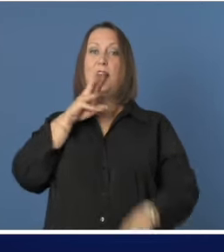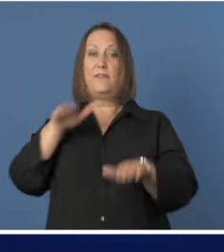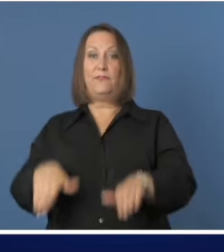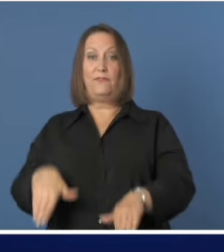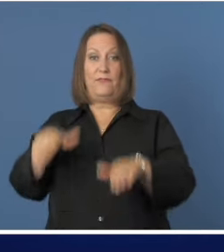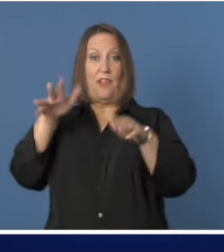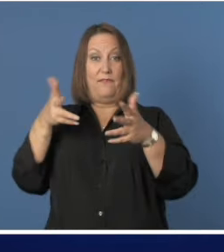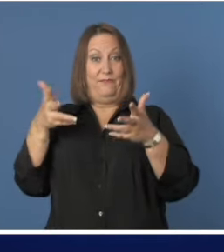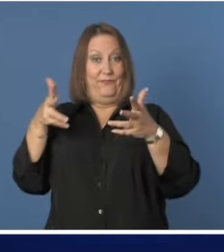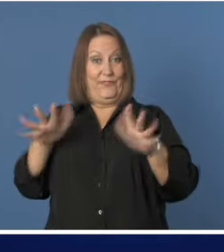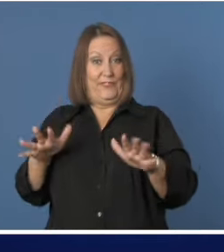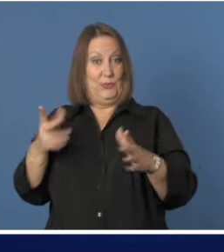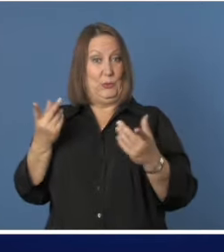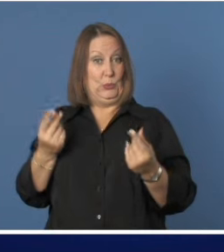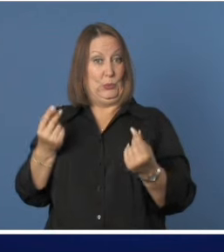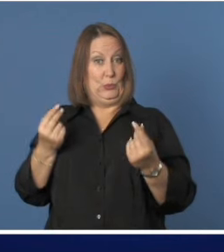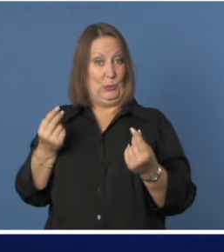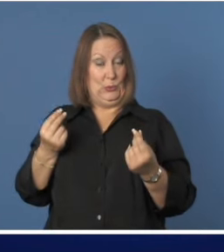After a flood.